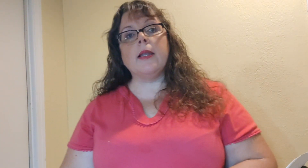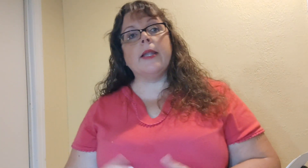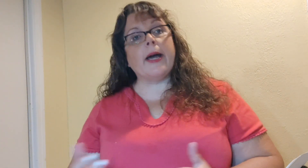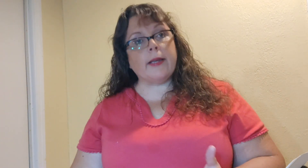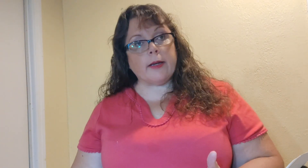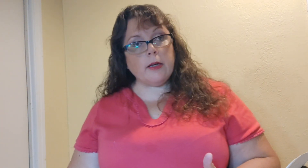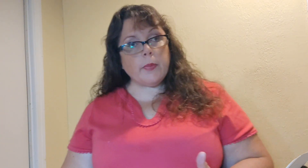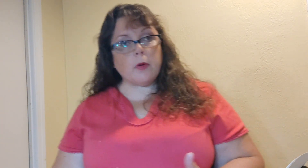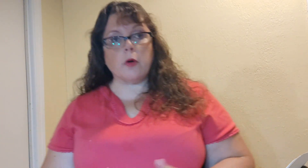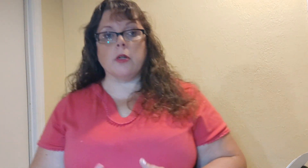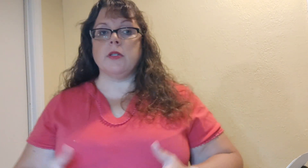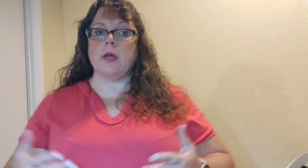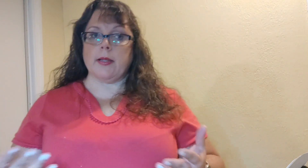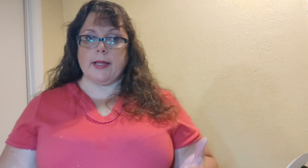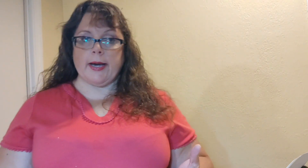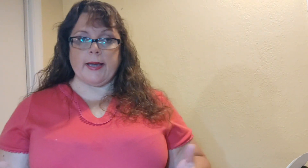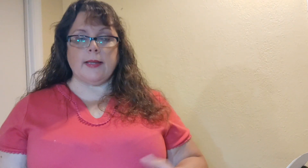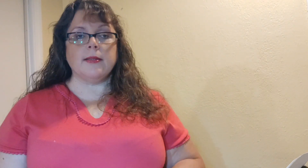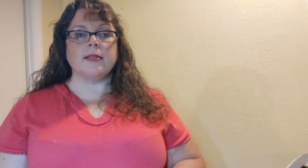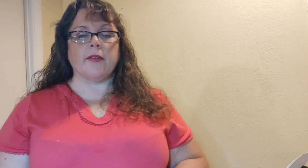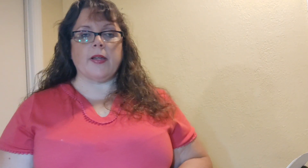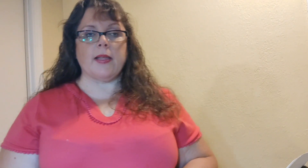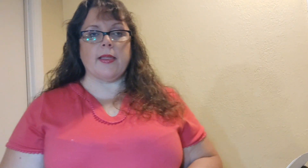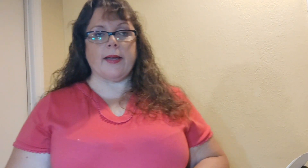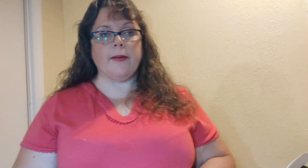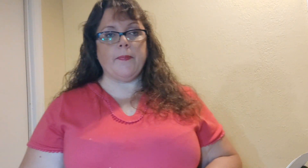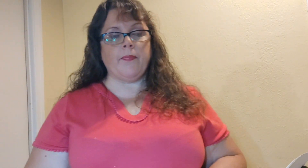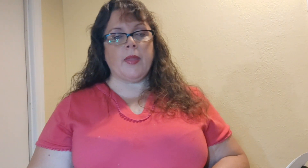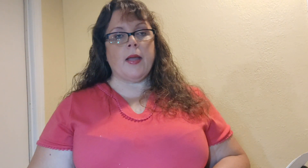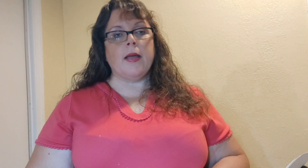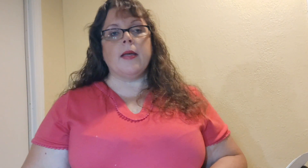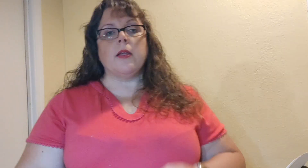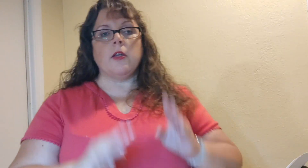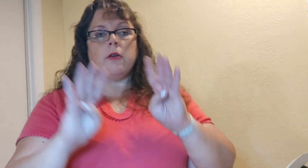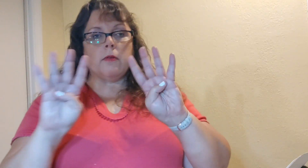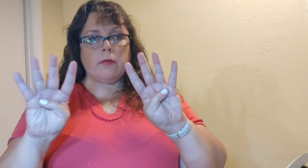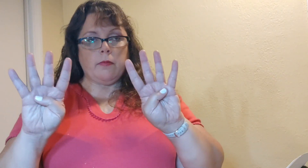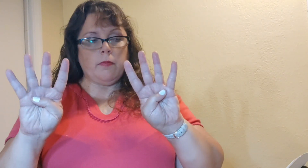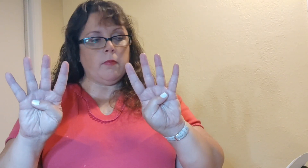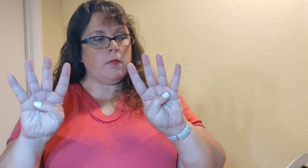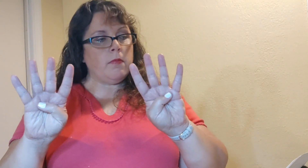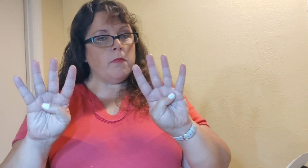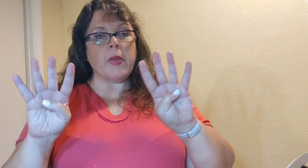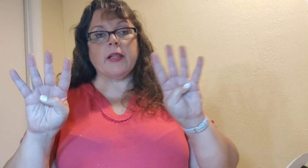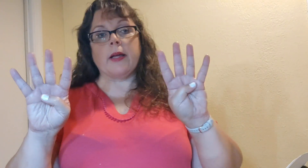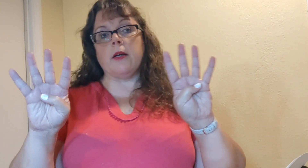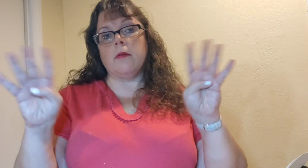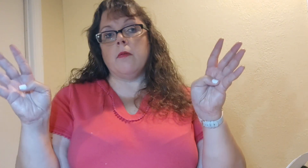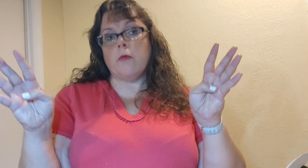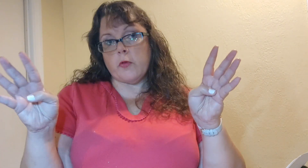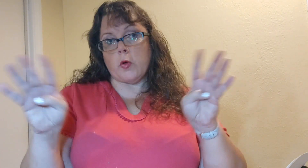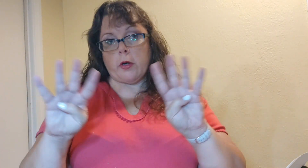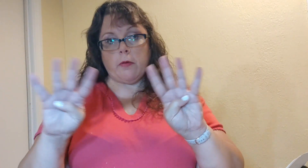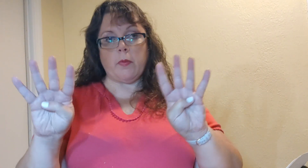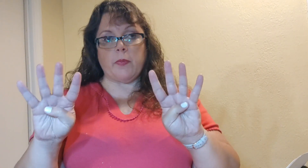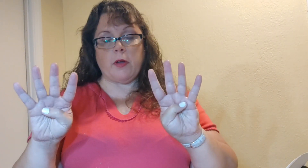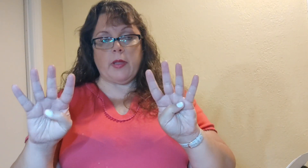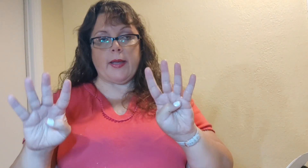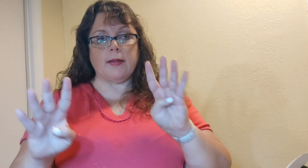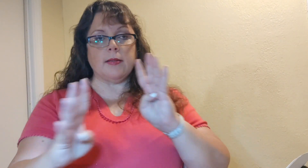And line up, or to align, stuff like that, you make like a 4 with both